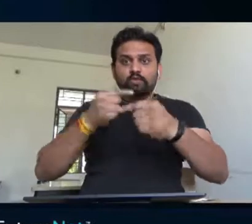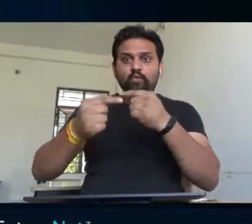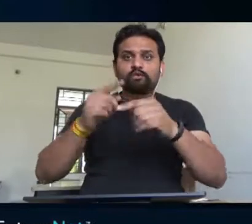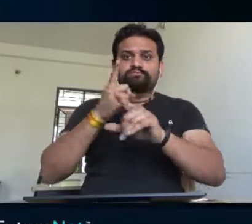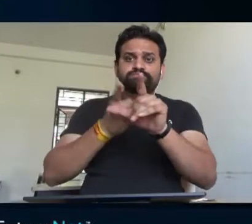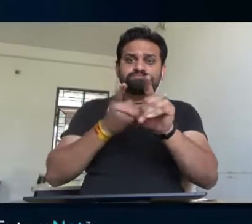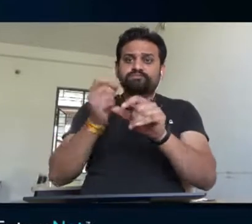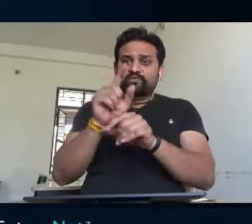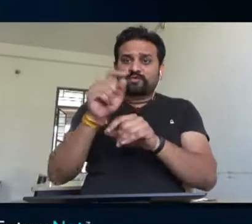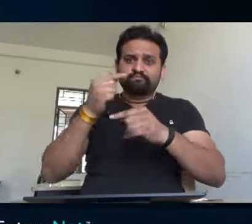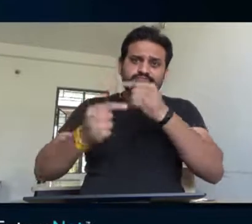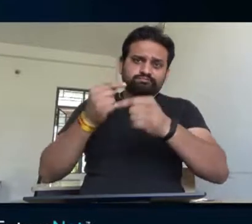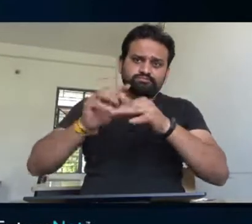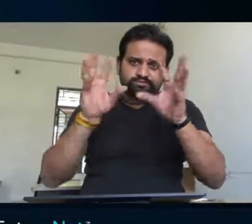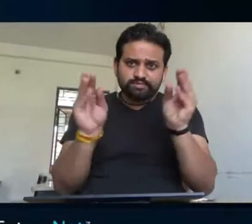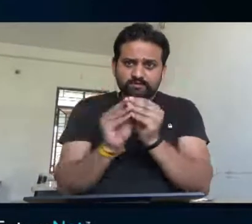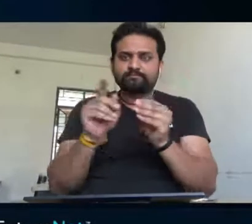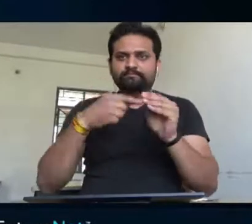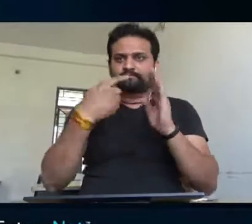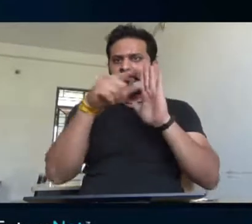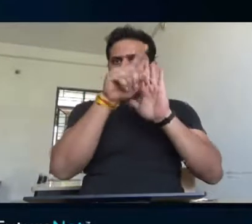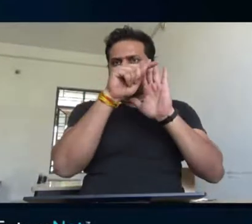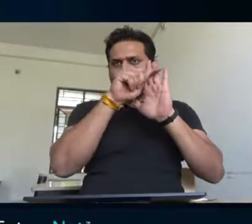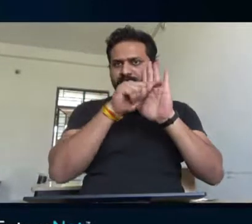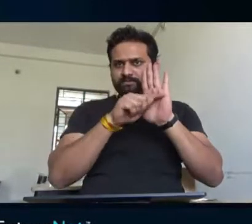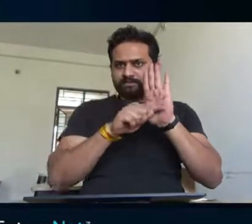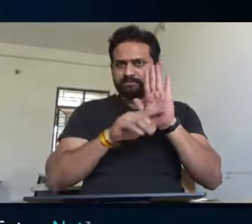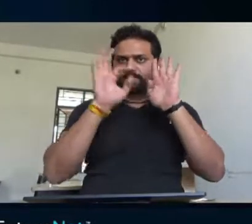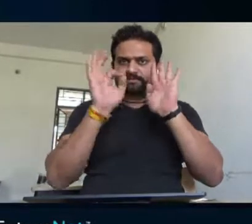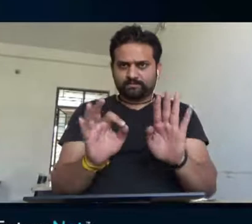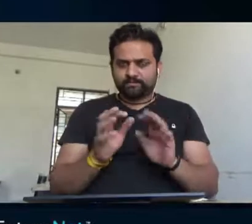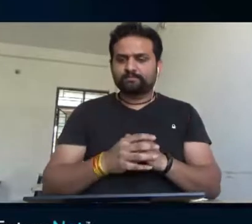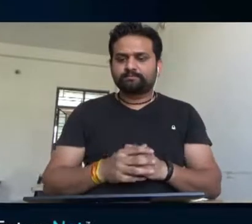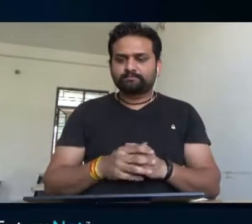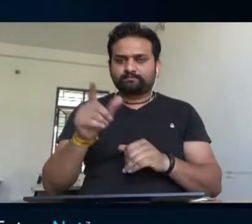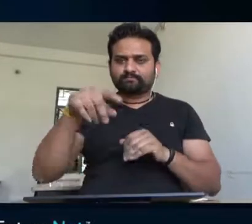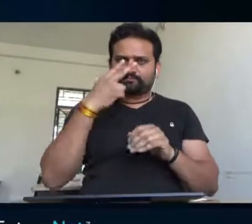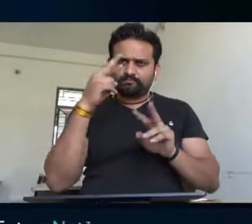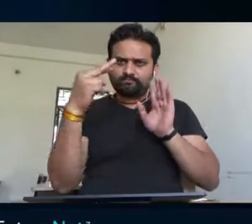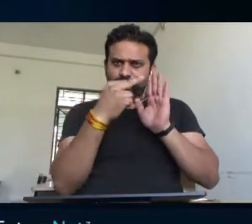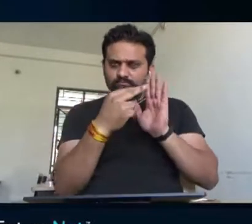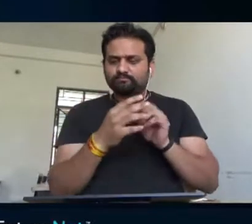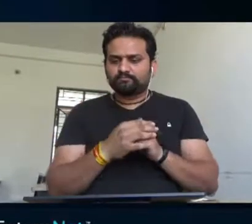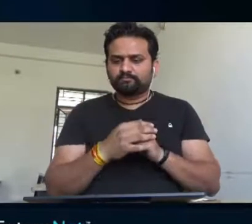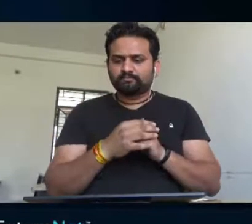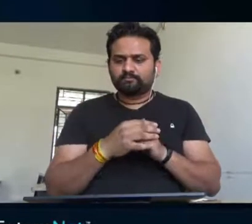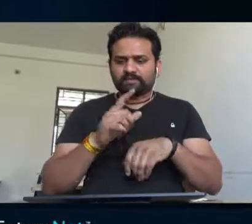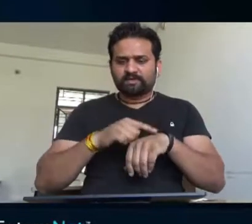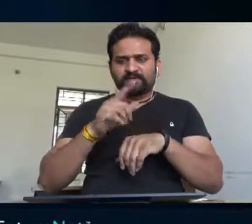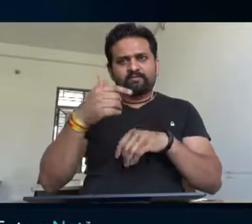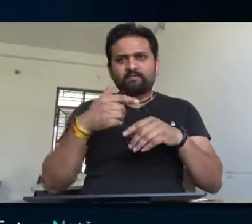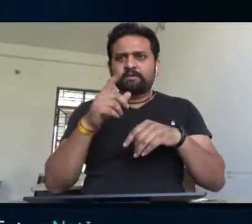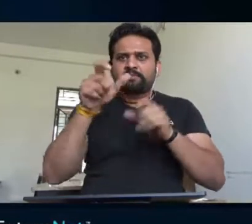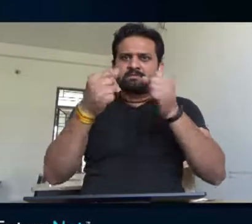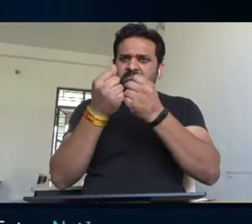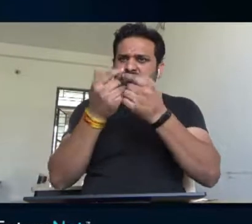because we want that it is realistic to come in all these positions. You will see in a few minutes we have a lot of